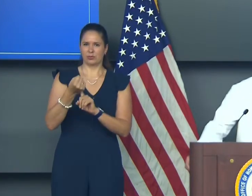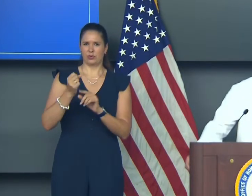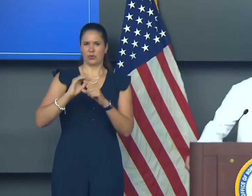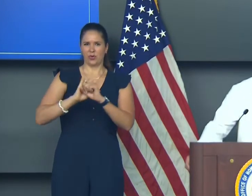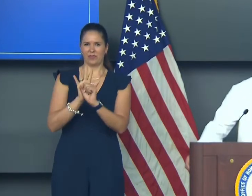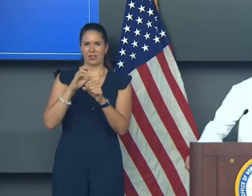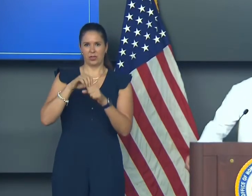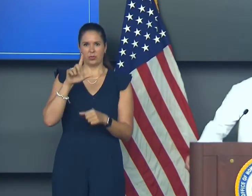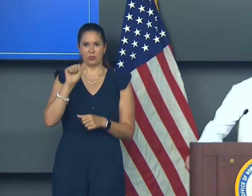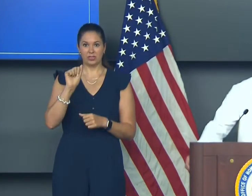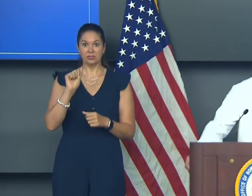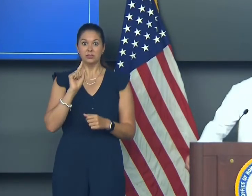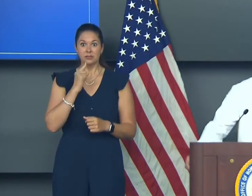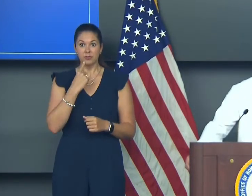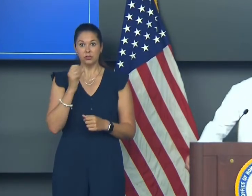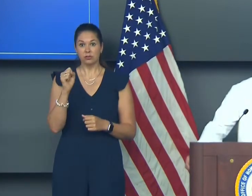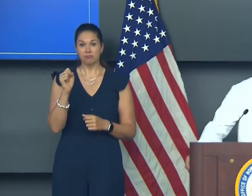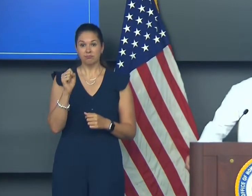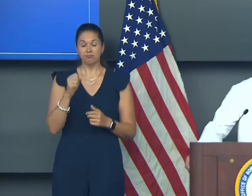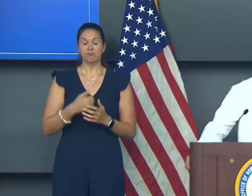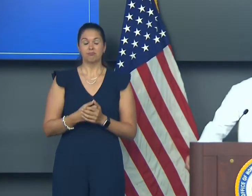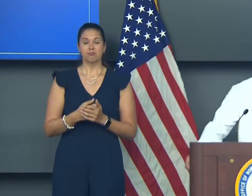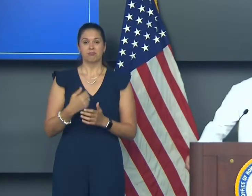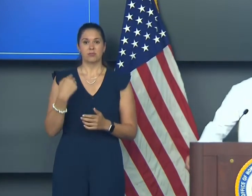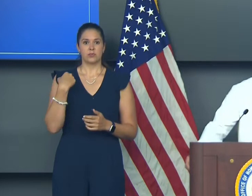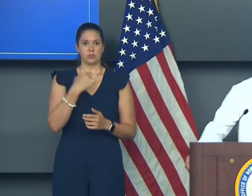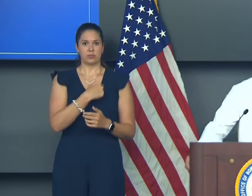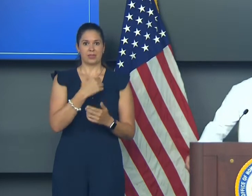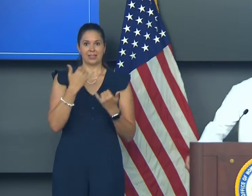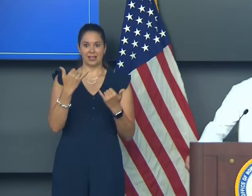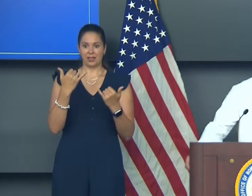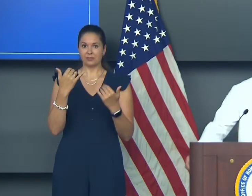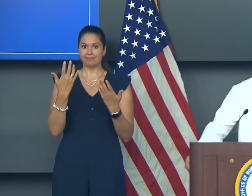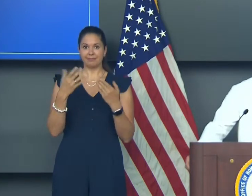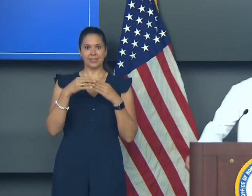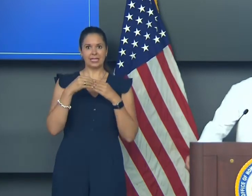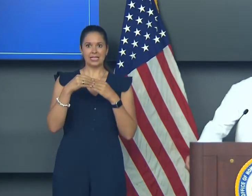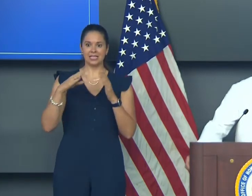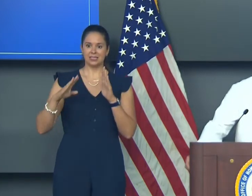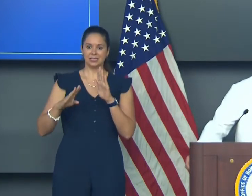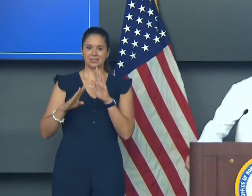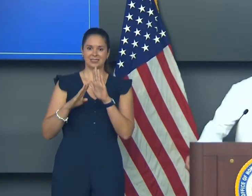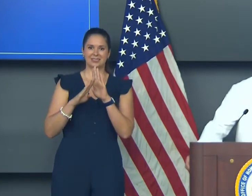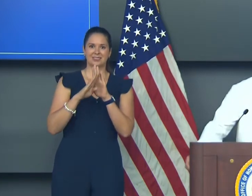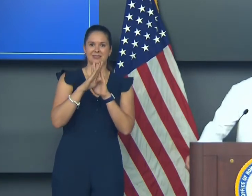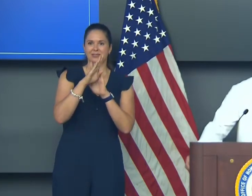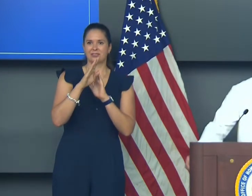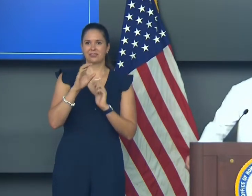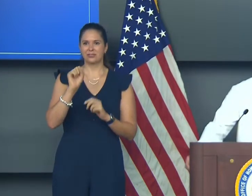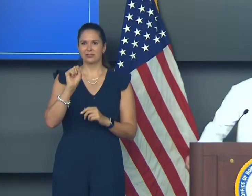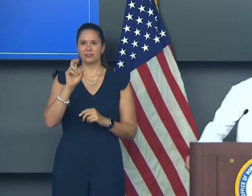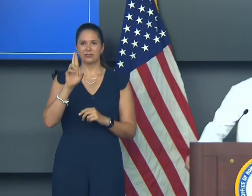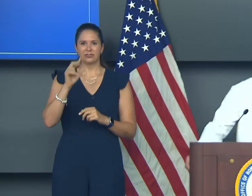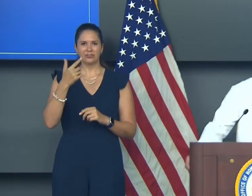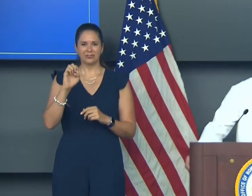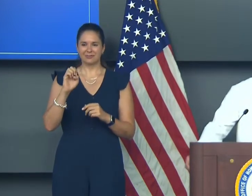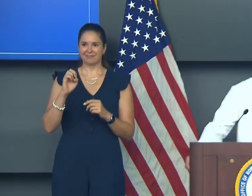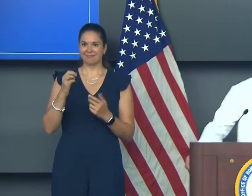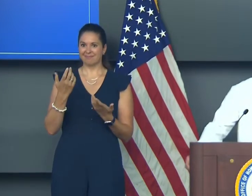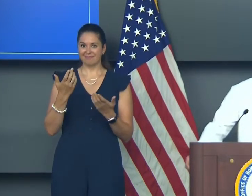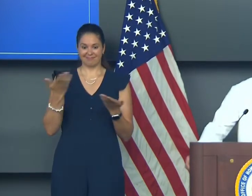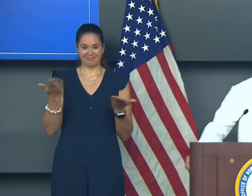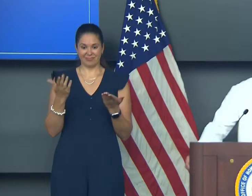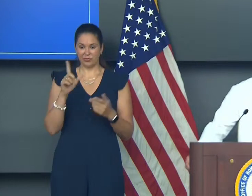it is severe. We are at the leading edge of the surge. Case growth per capita in